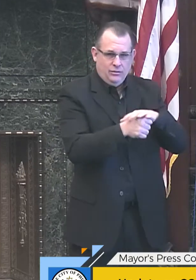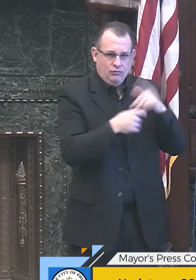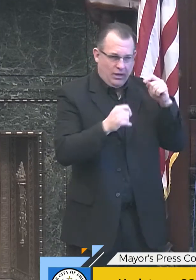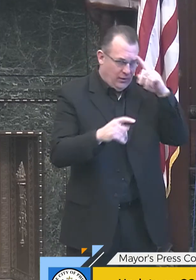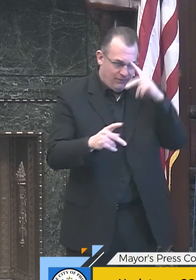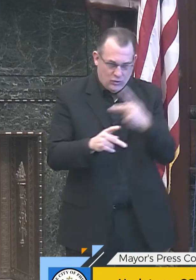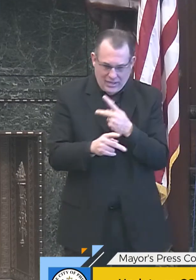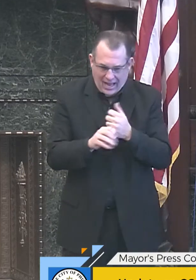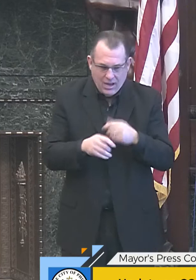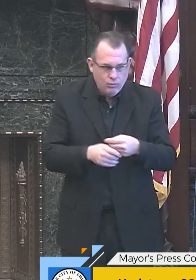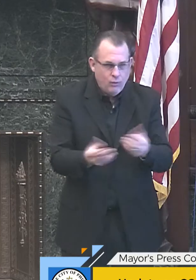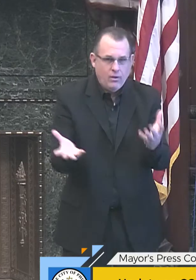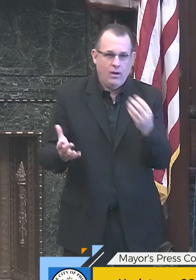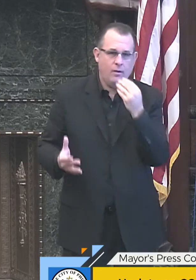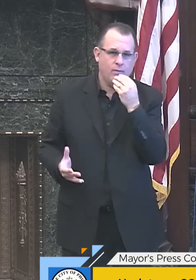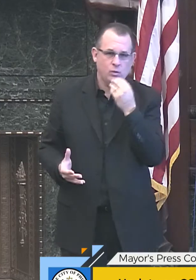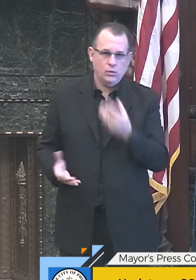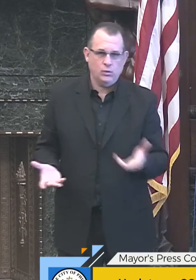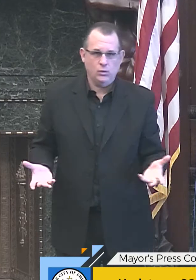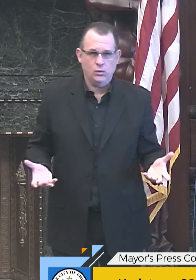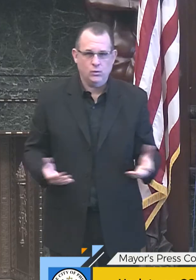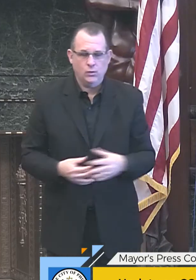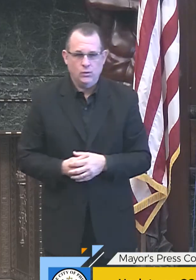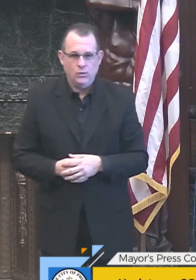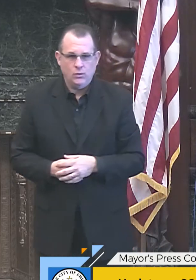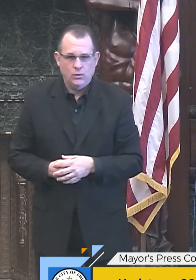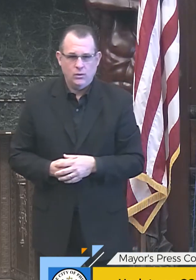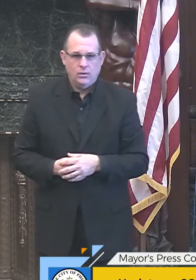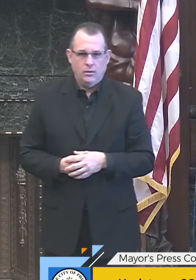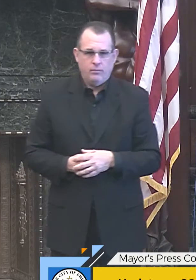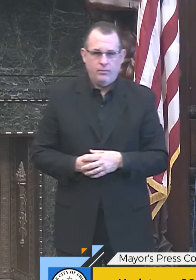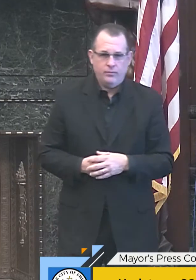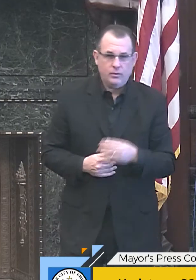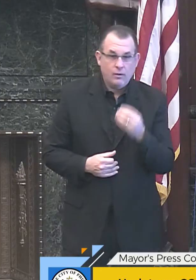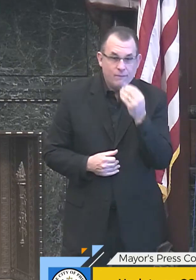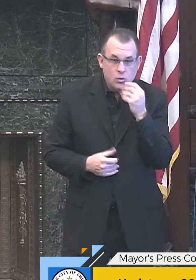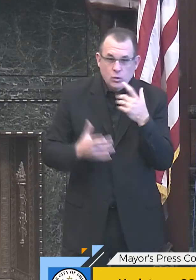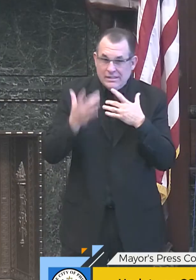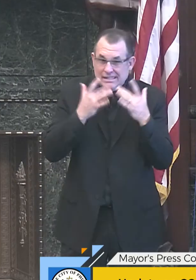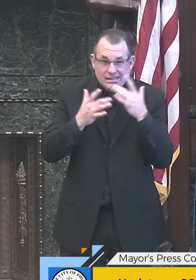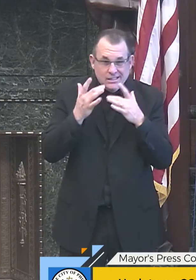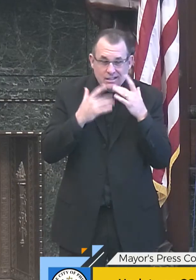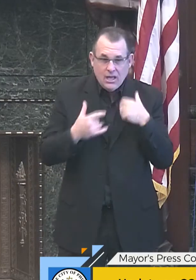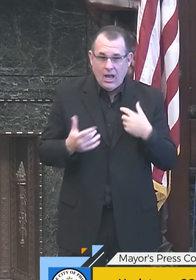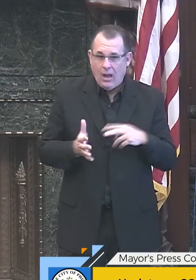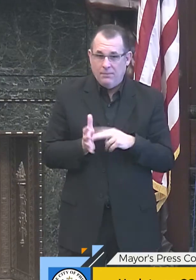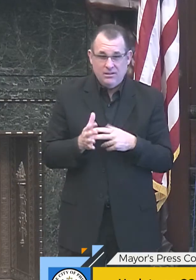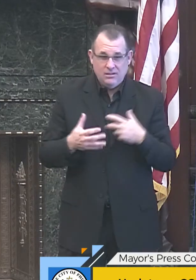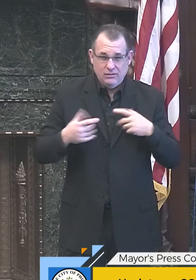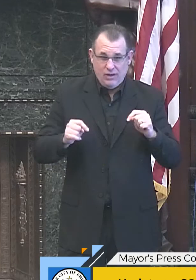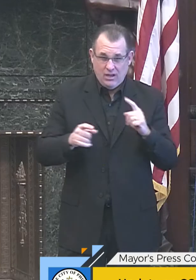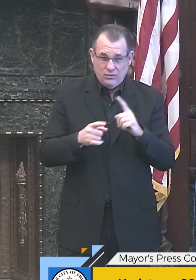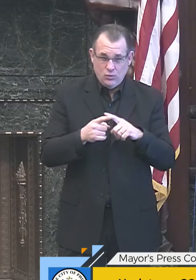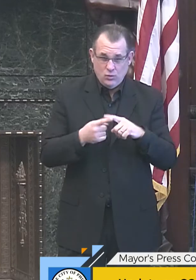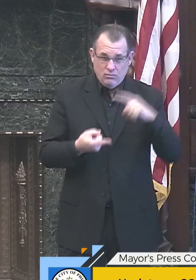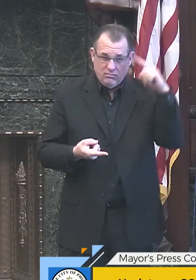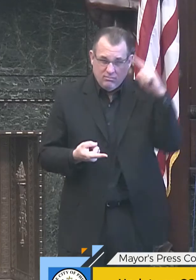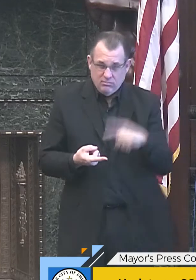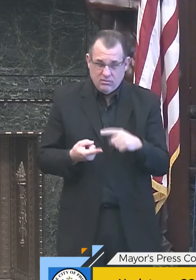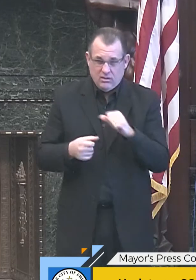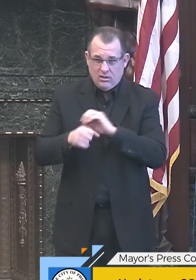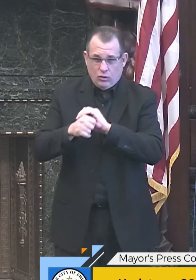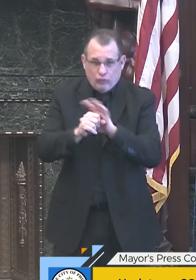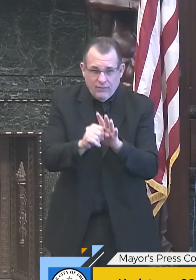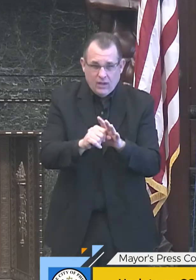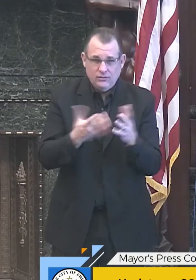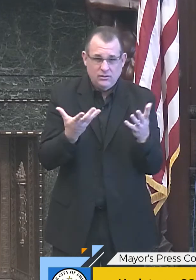Food insecurity is, I think, probably outside of just managing the virus and the devastation the